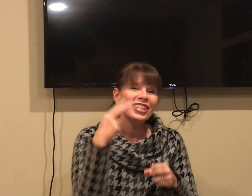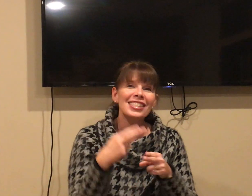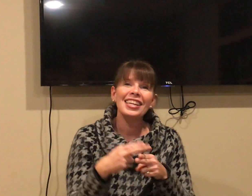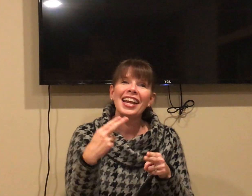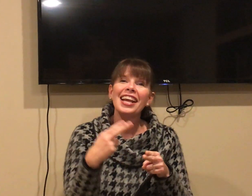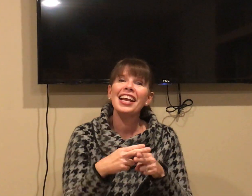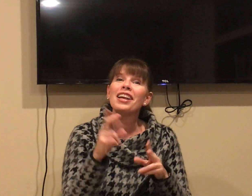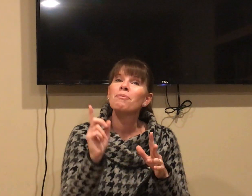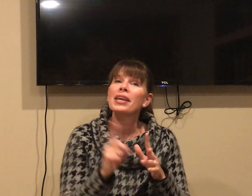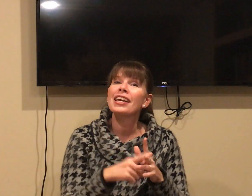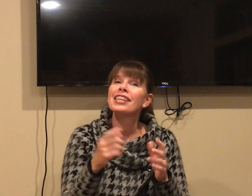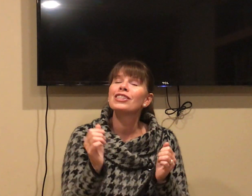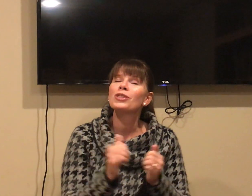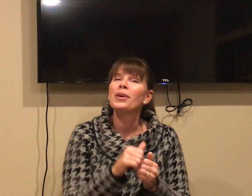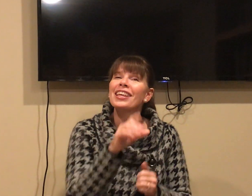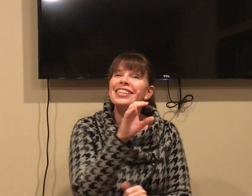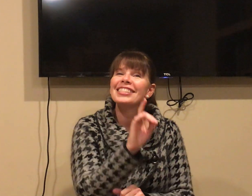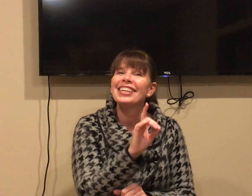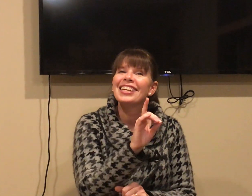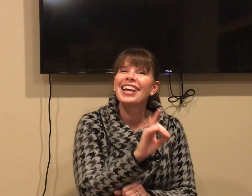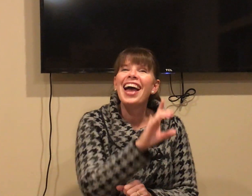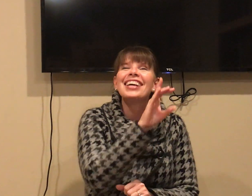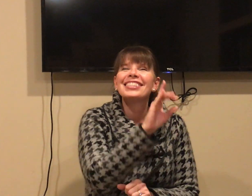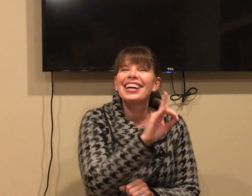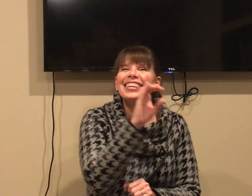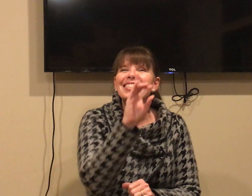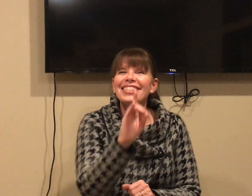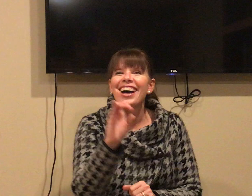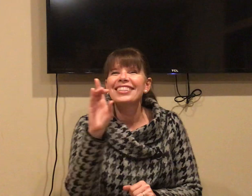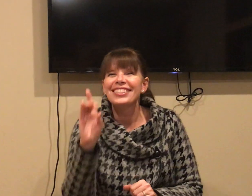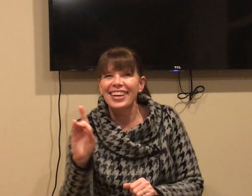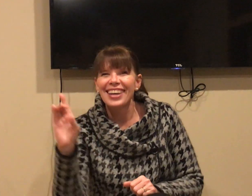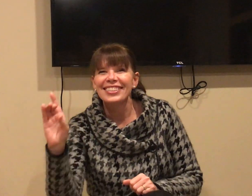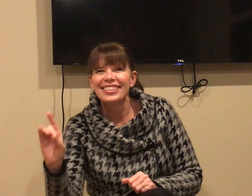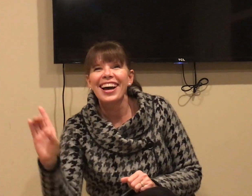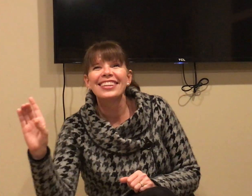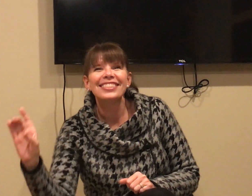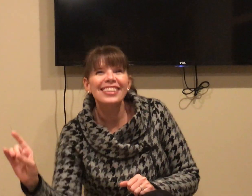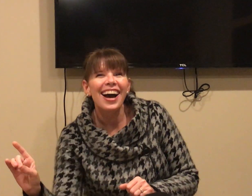Daniel's name begins with D. Da, da, da, da, da.